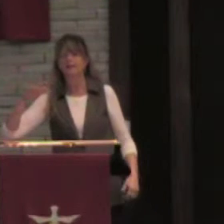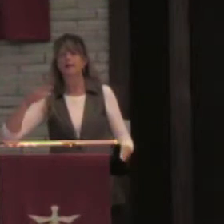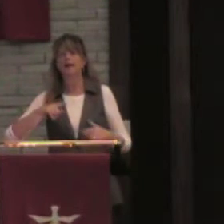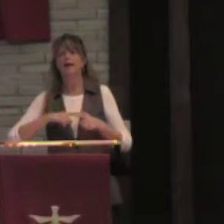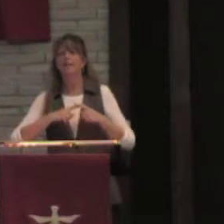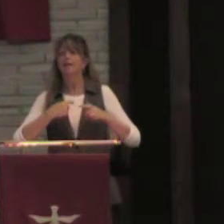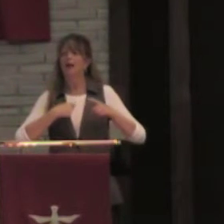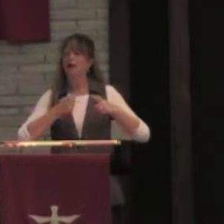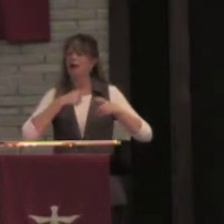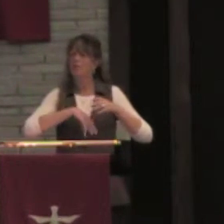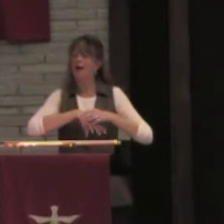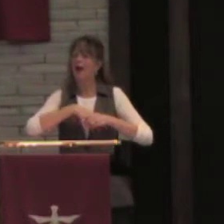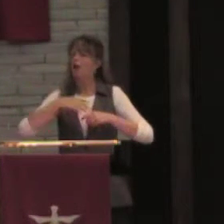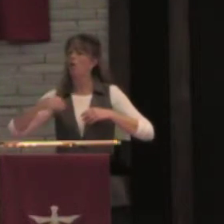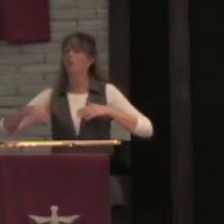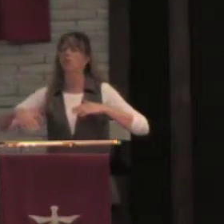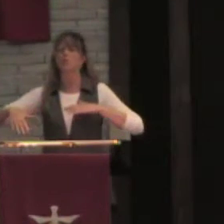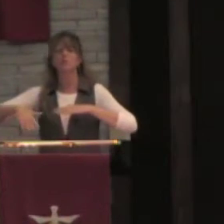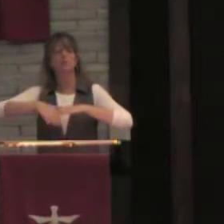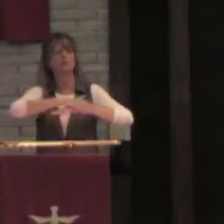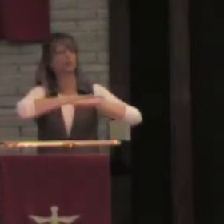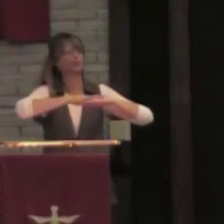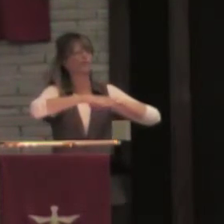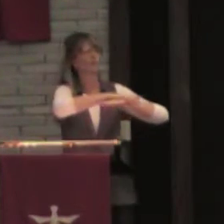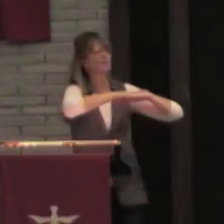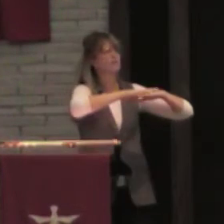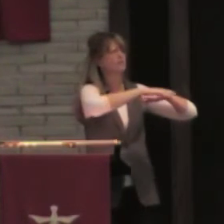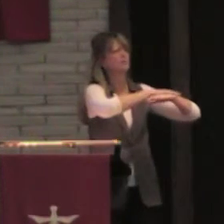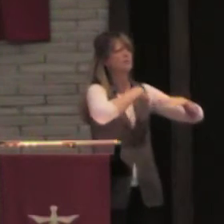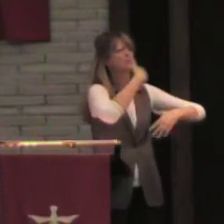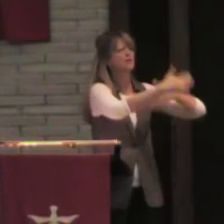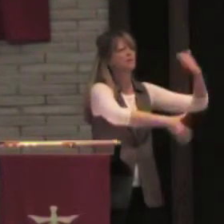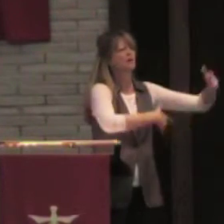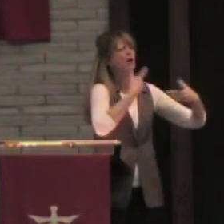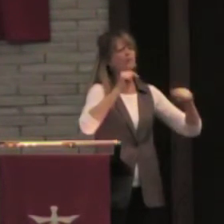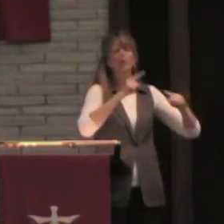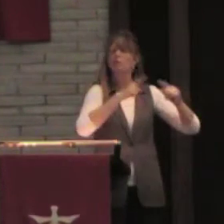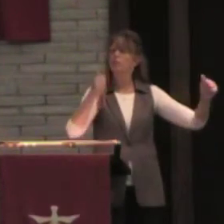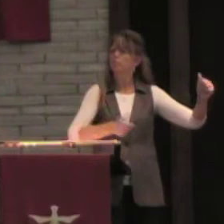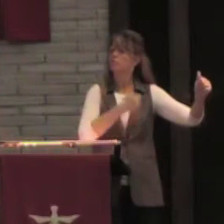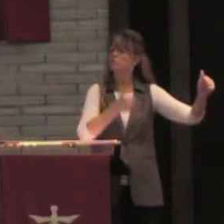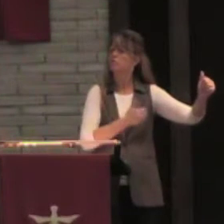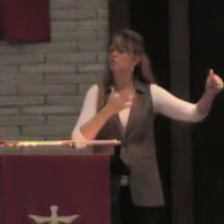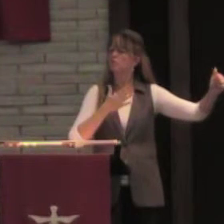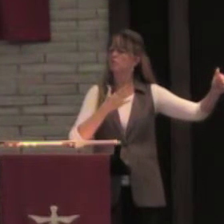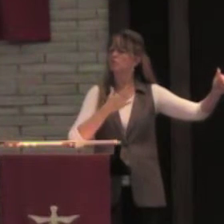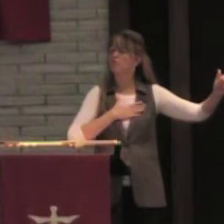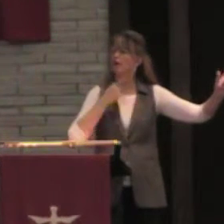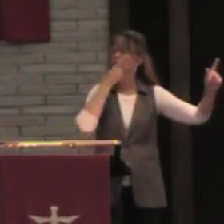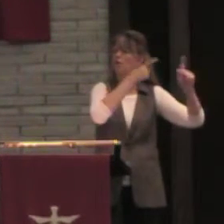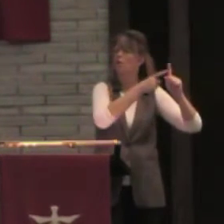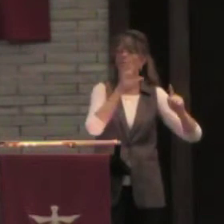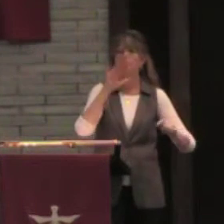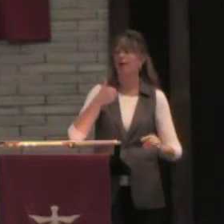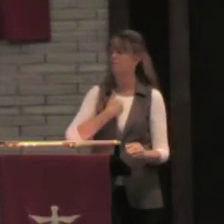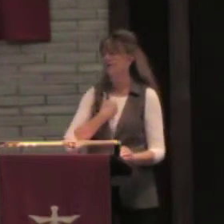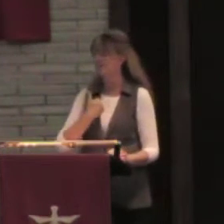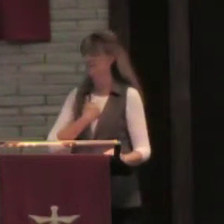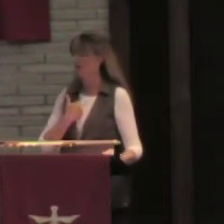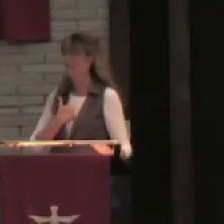He can, whatever it happens to be. And then I try to pursue my goals,